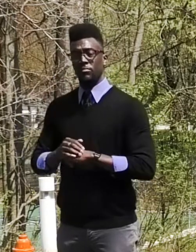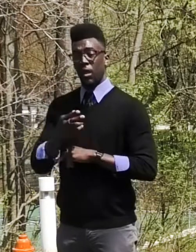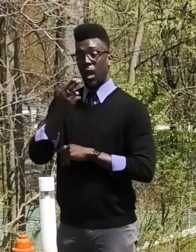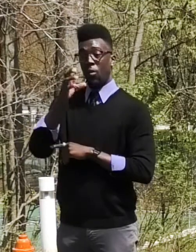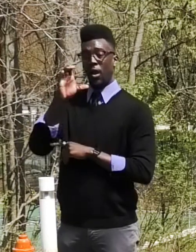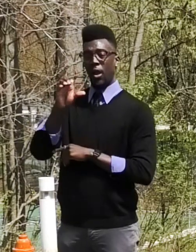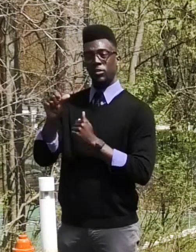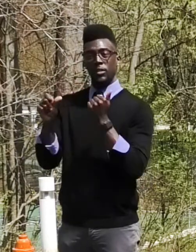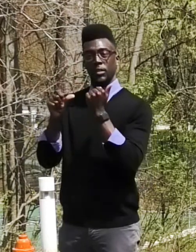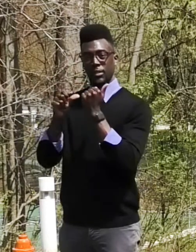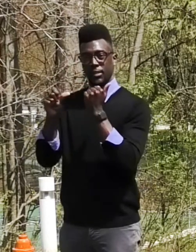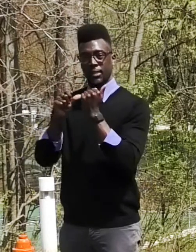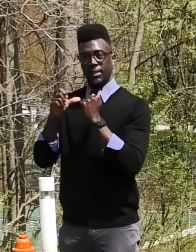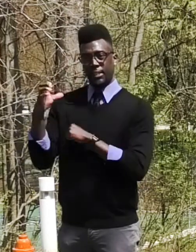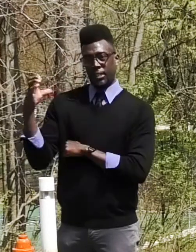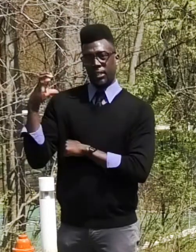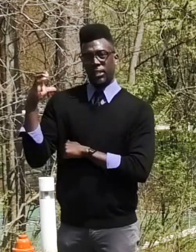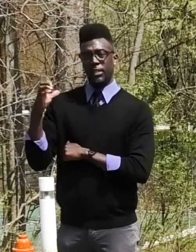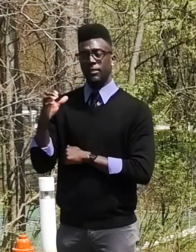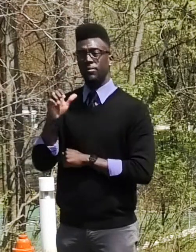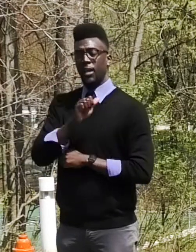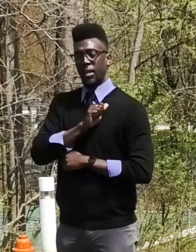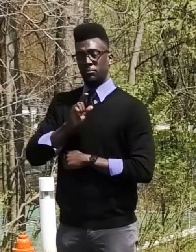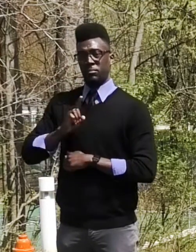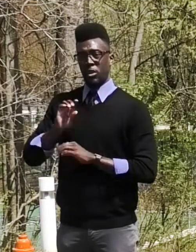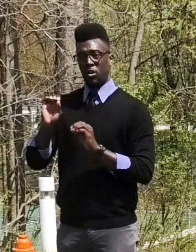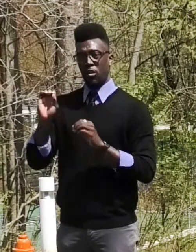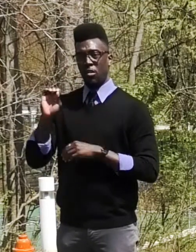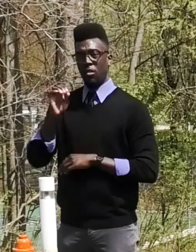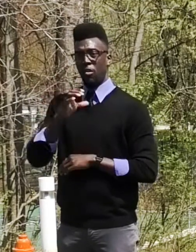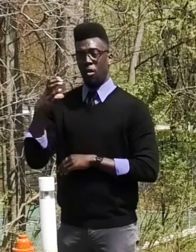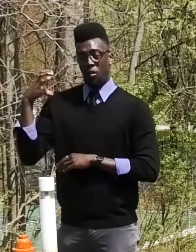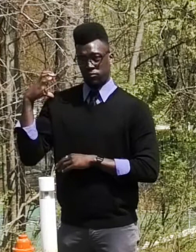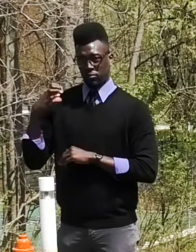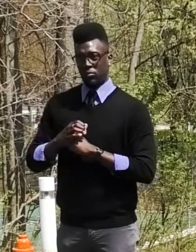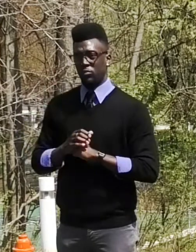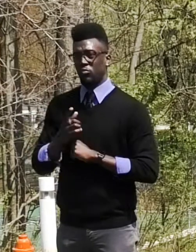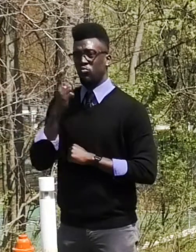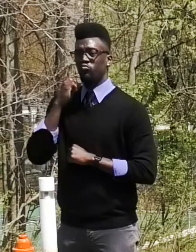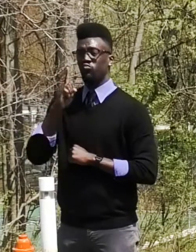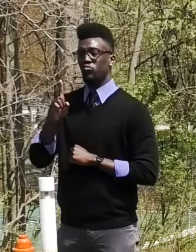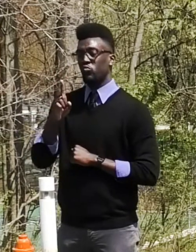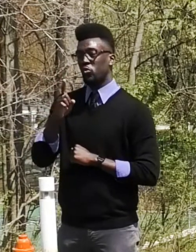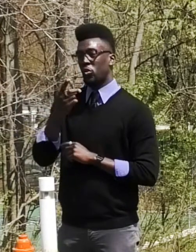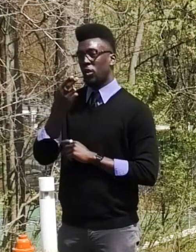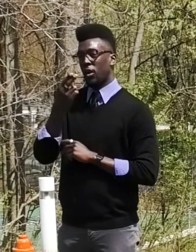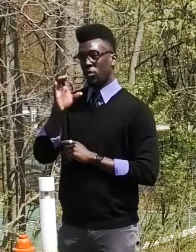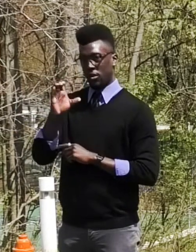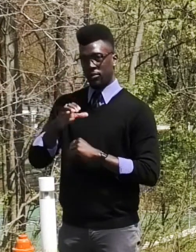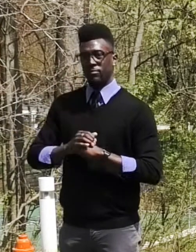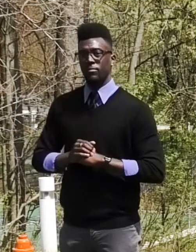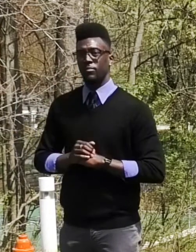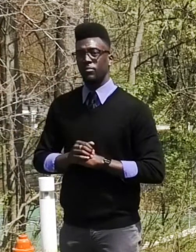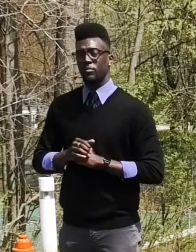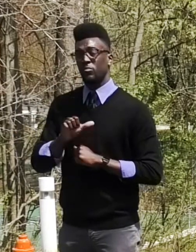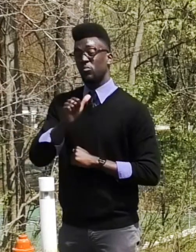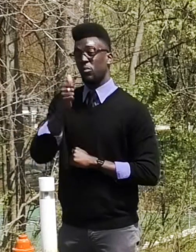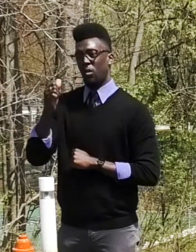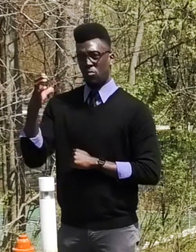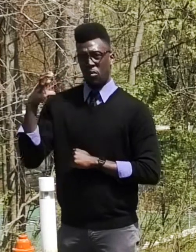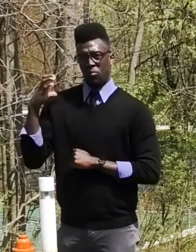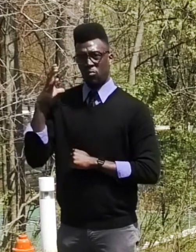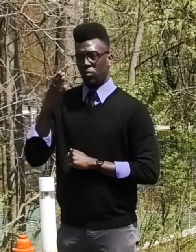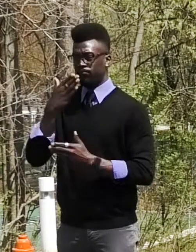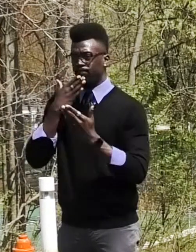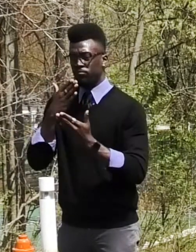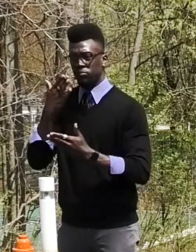Chief Administrative Officer and former acting head of our Office of Human Rights and Equity, who worked tirelessly